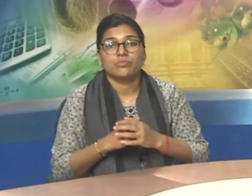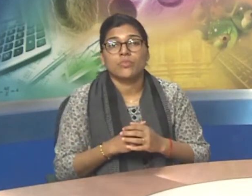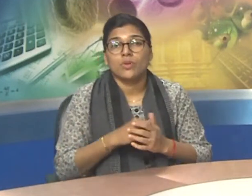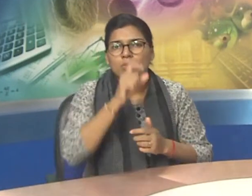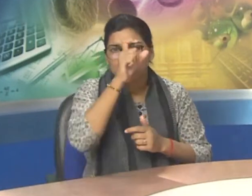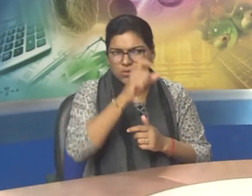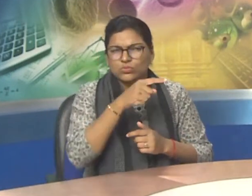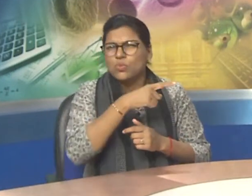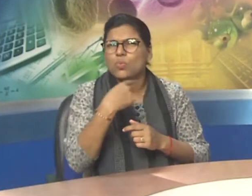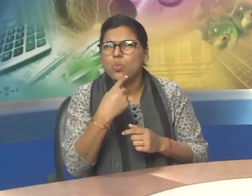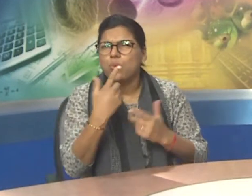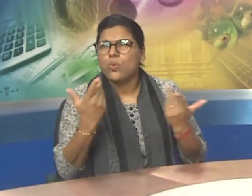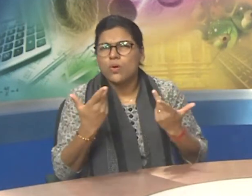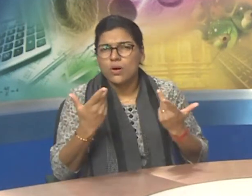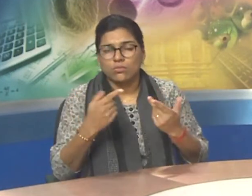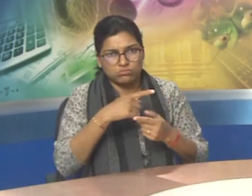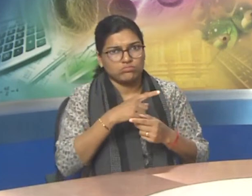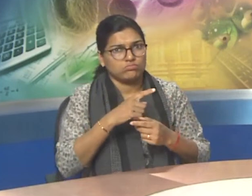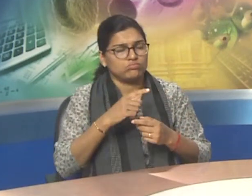In short, we call him as Dr. SRR.